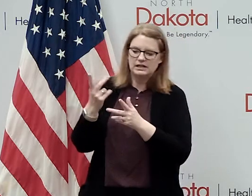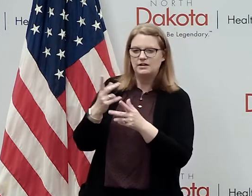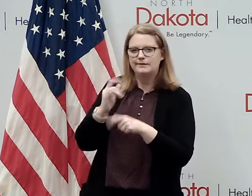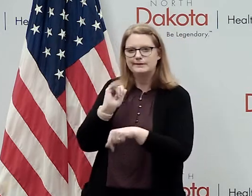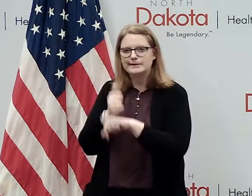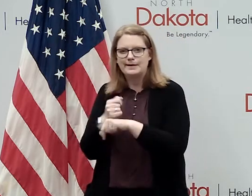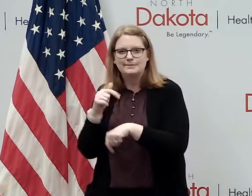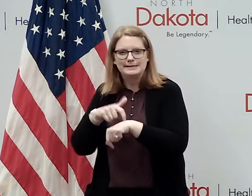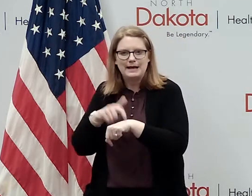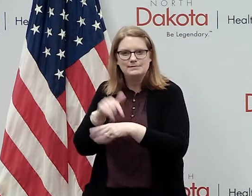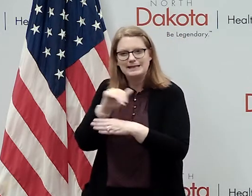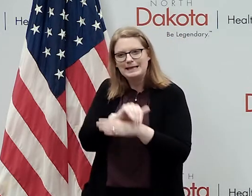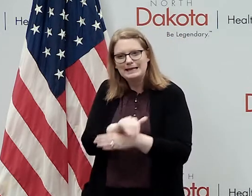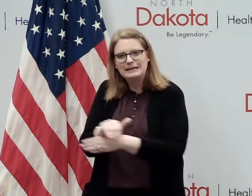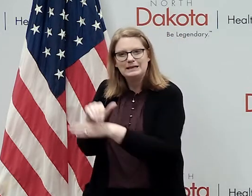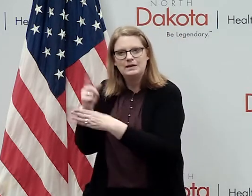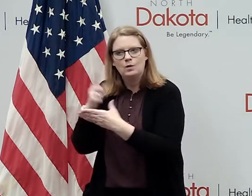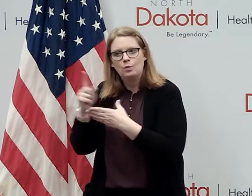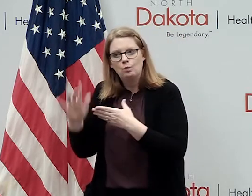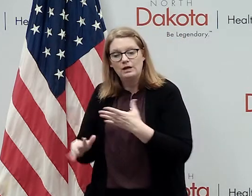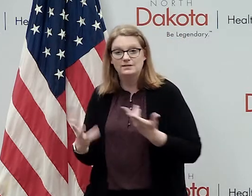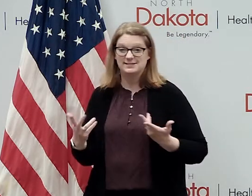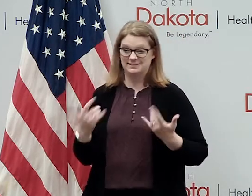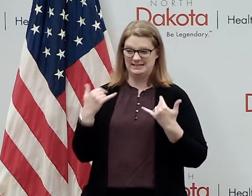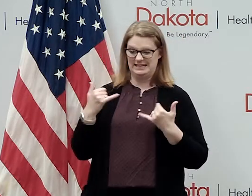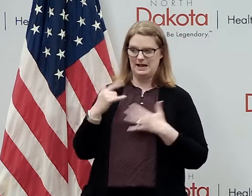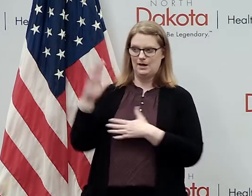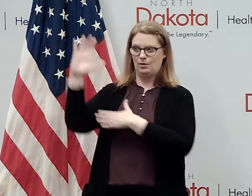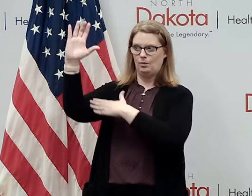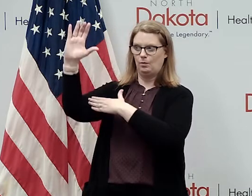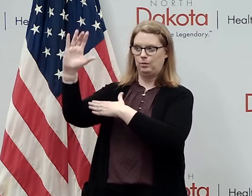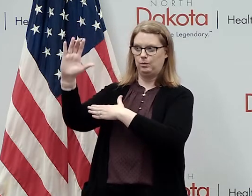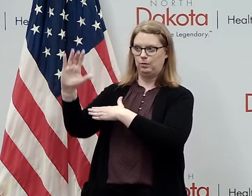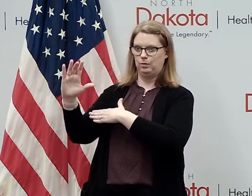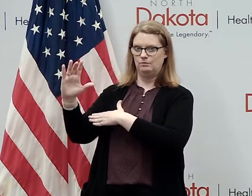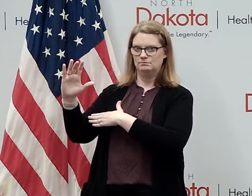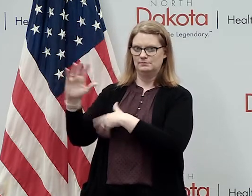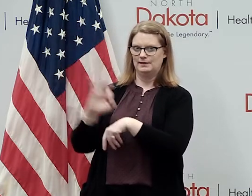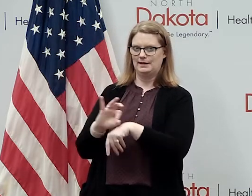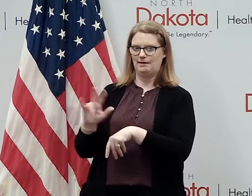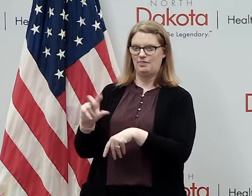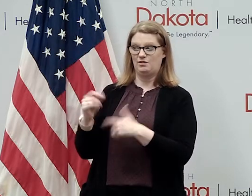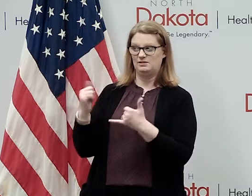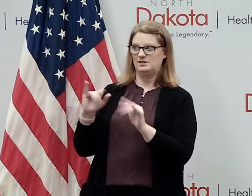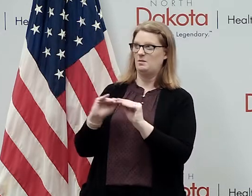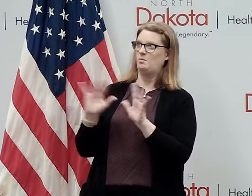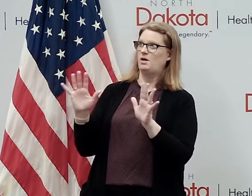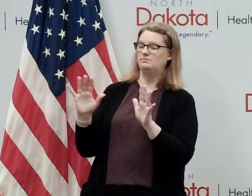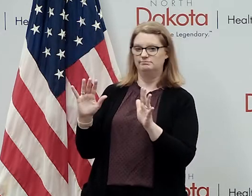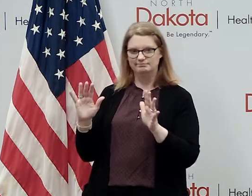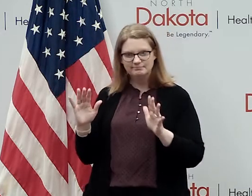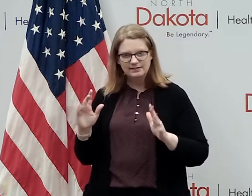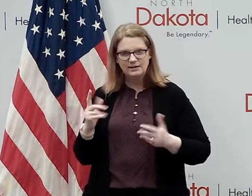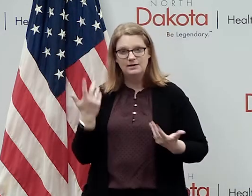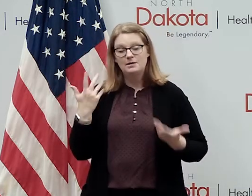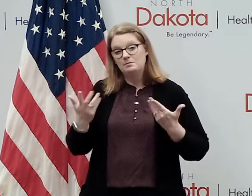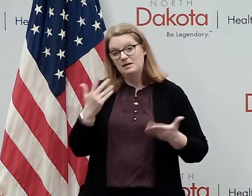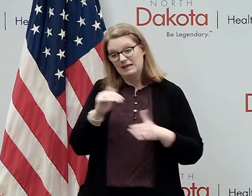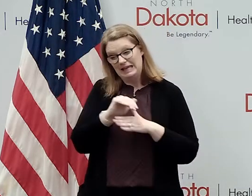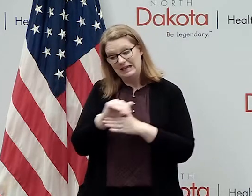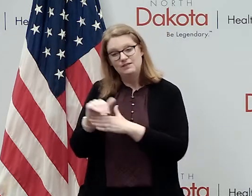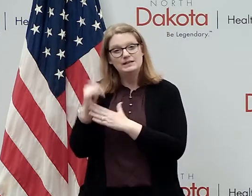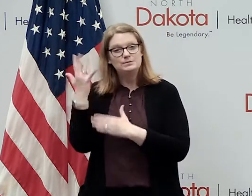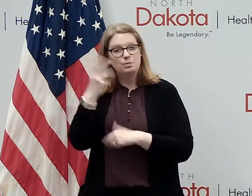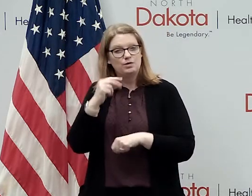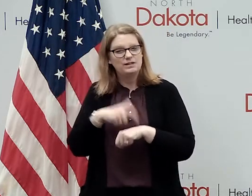make that happen, particularly when we've got sunlight till 9:30 or 10 at night in parts of the state appreciate evenings sometimes might be a beautiful time, or weekends